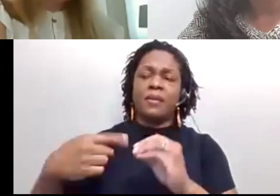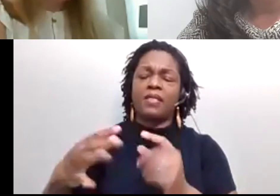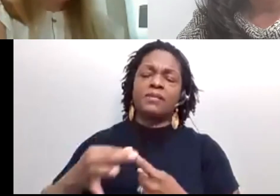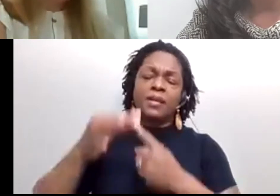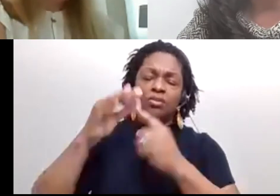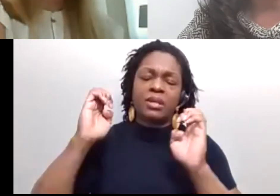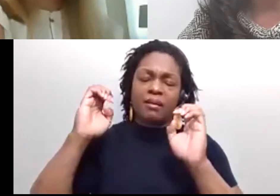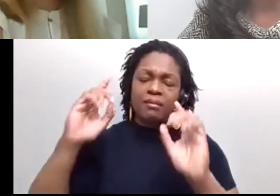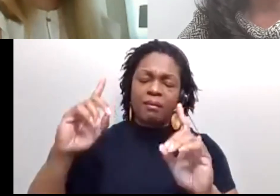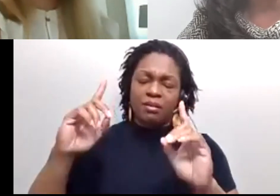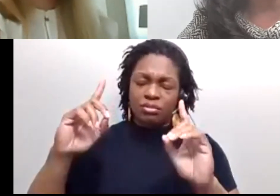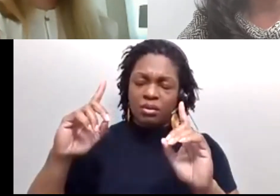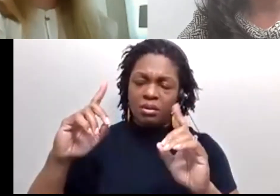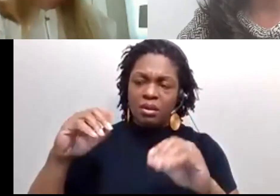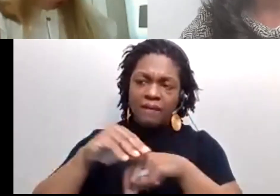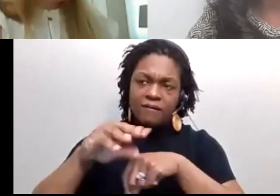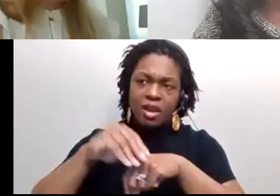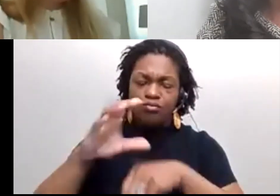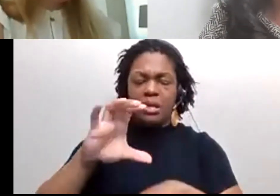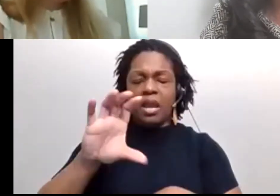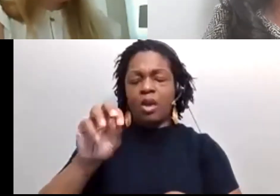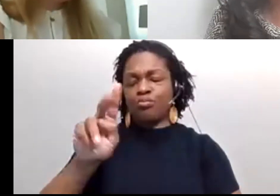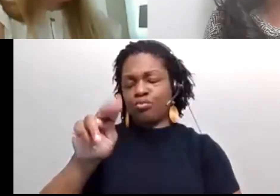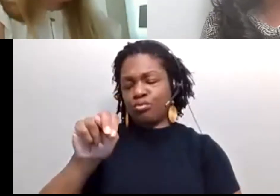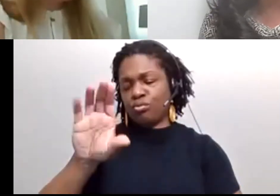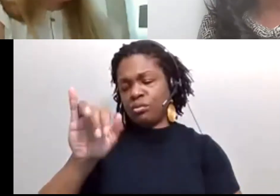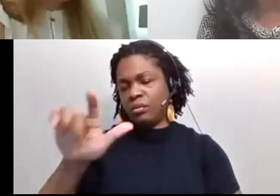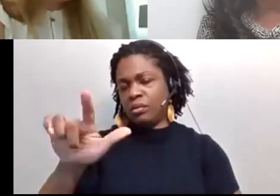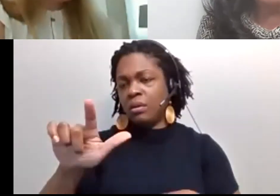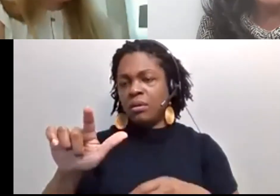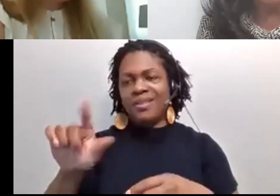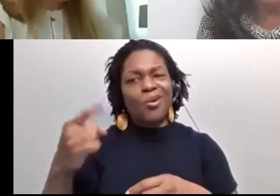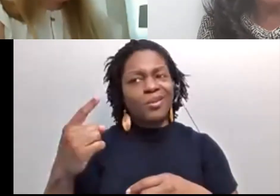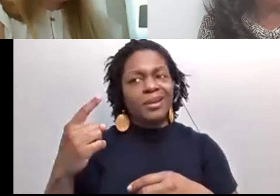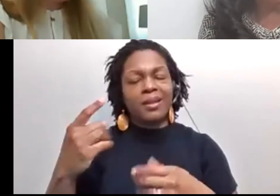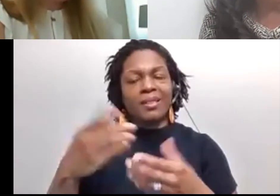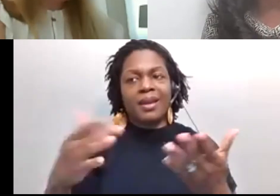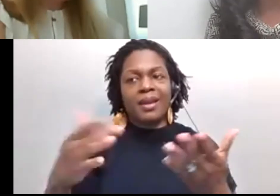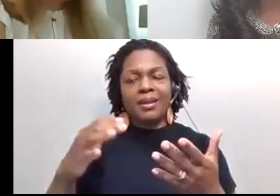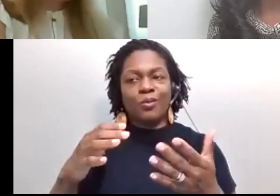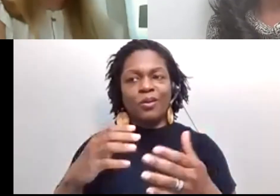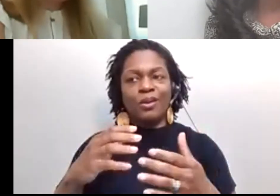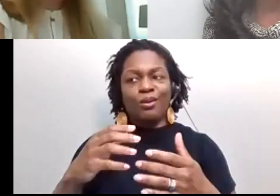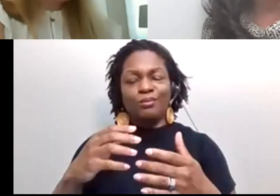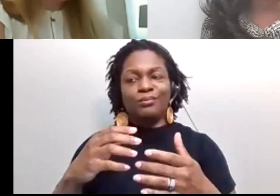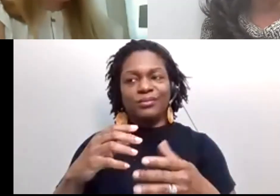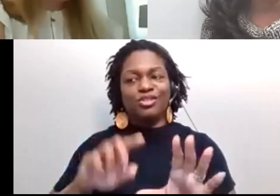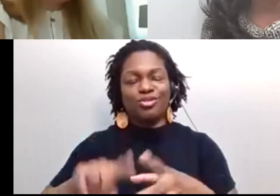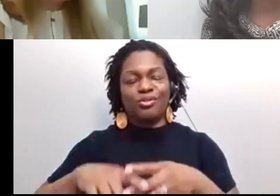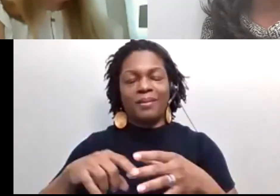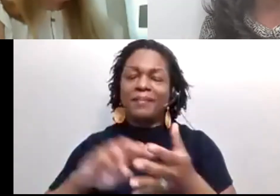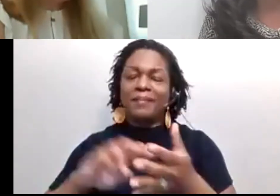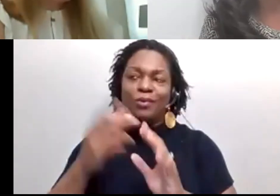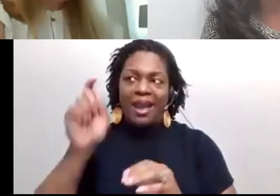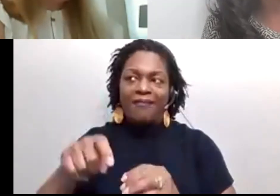councils. The only issue I'd have with that would put us doing a study resolution next year and not getting information until